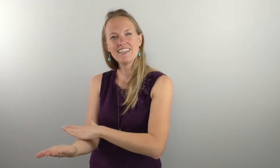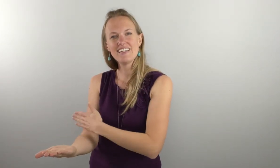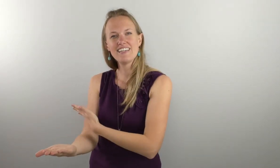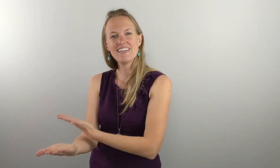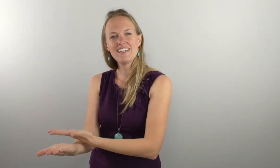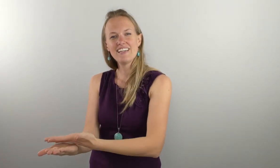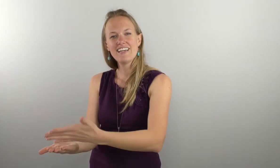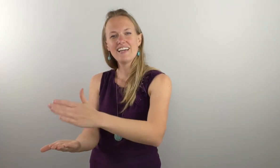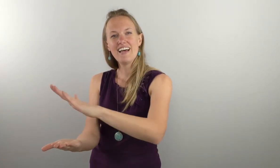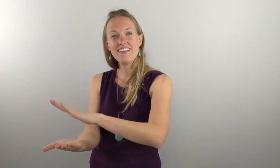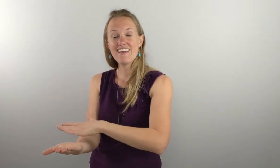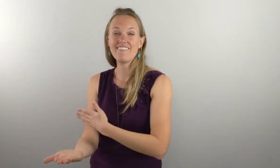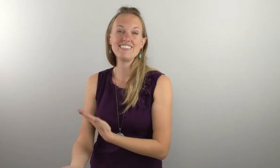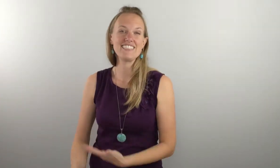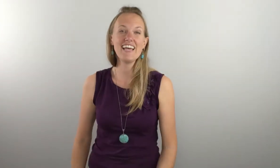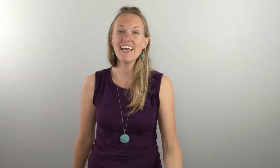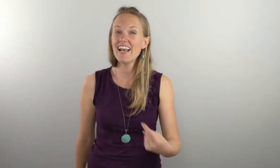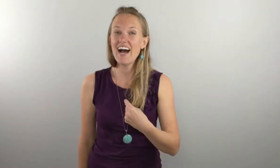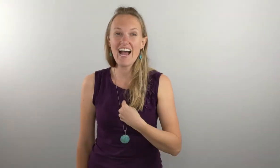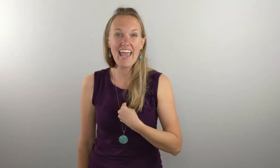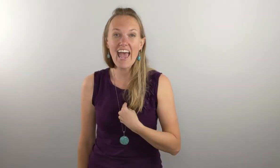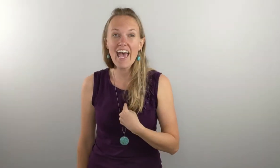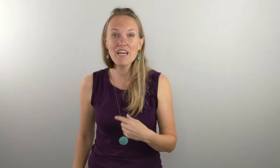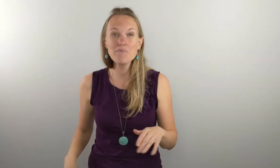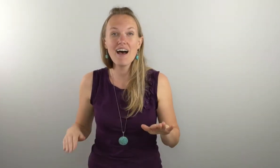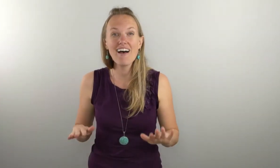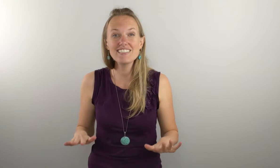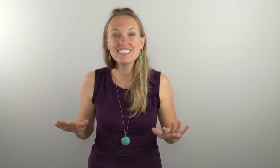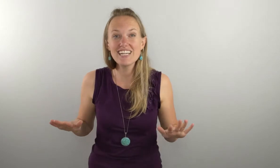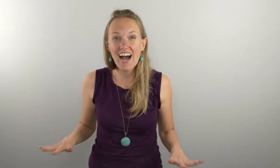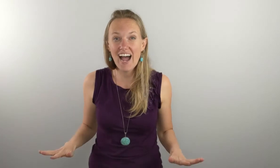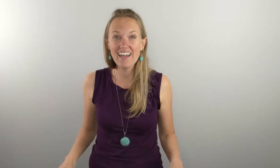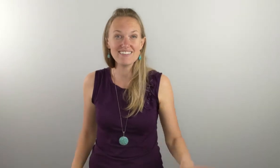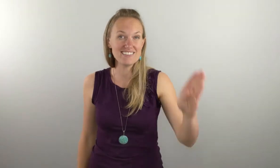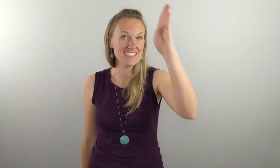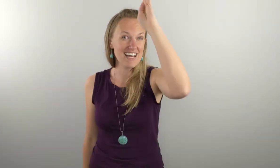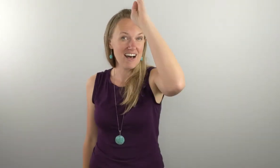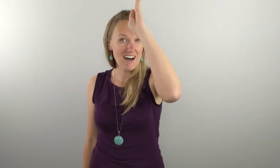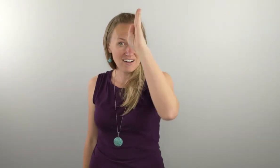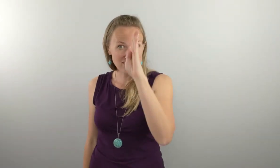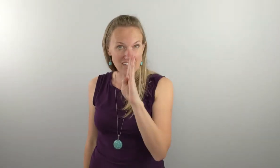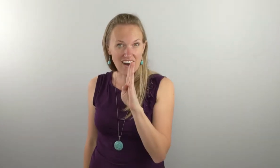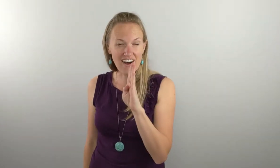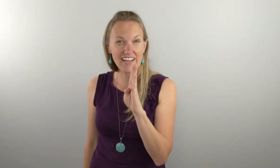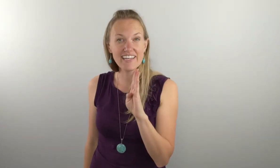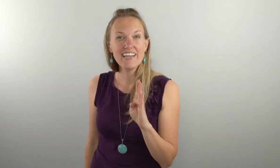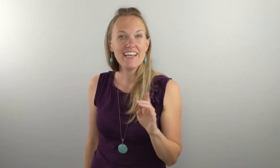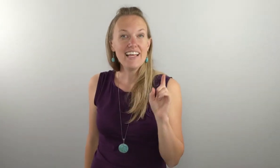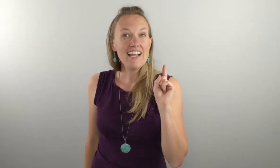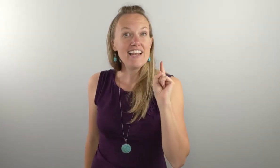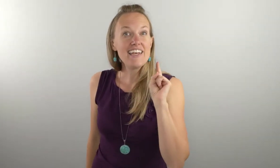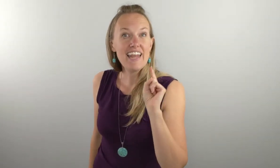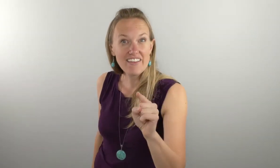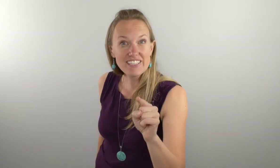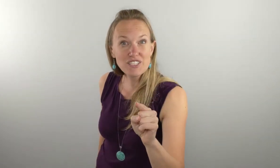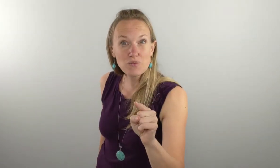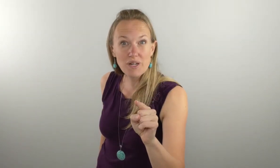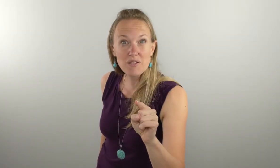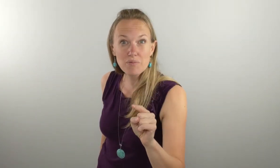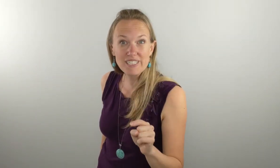And then once again, I am a child of God. Now this is where the bridge